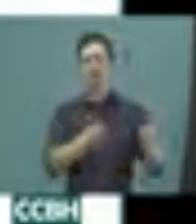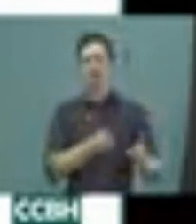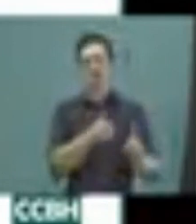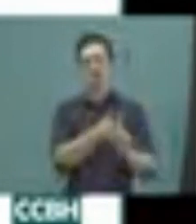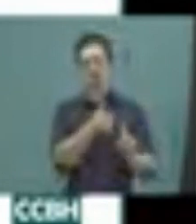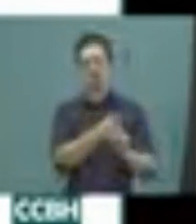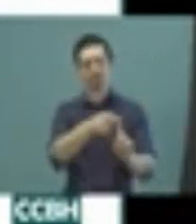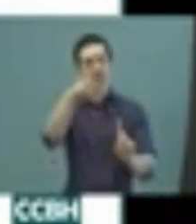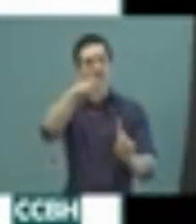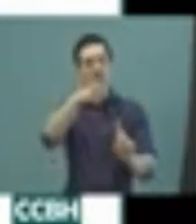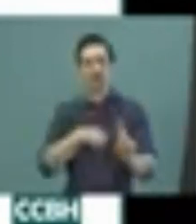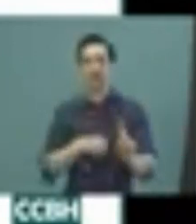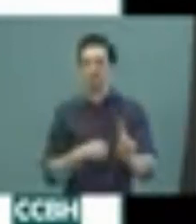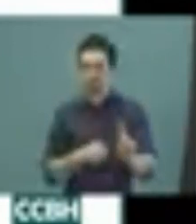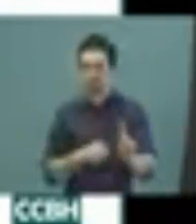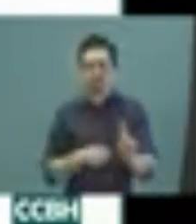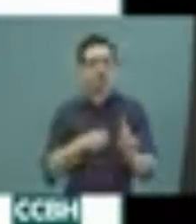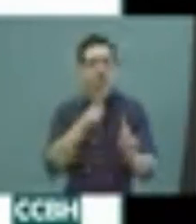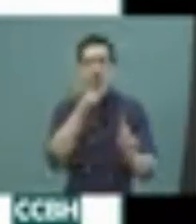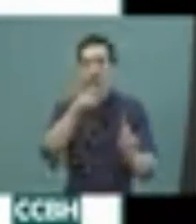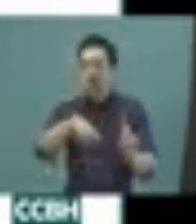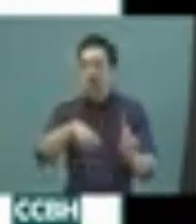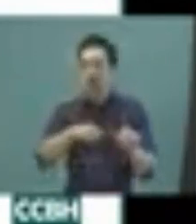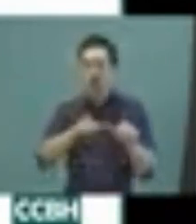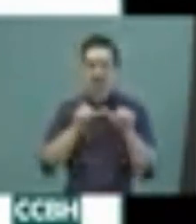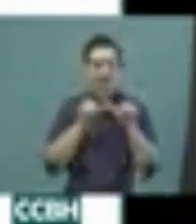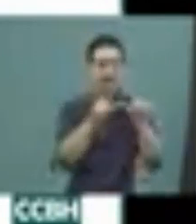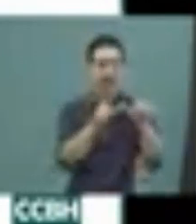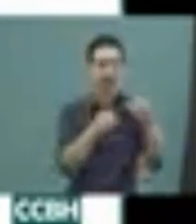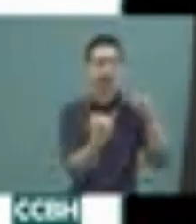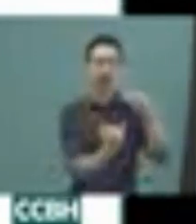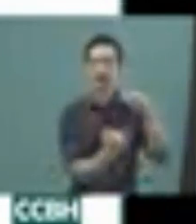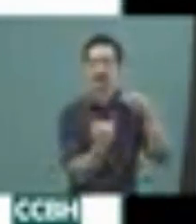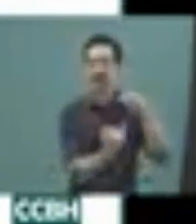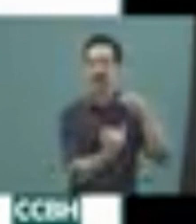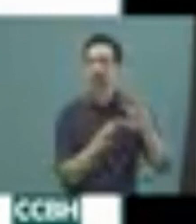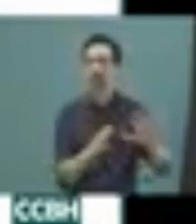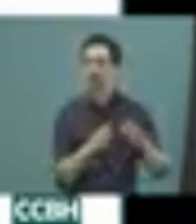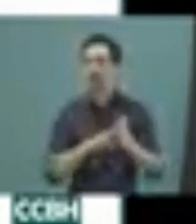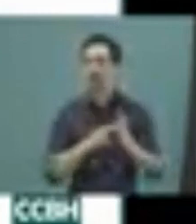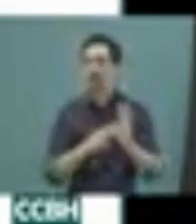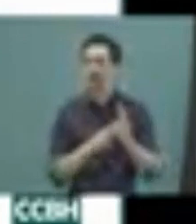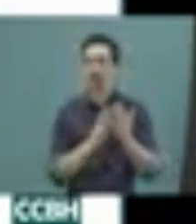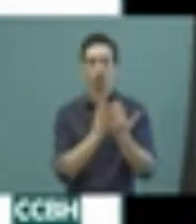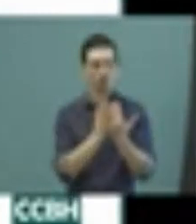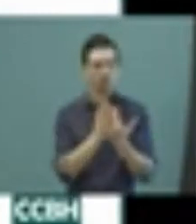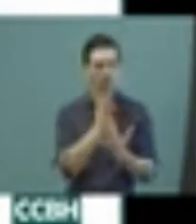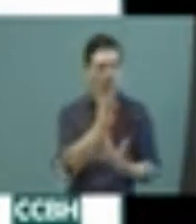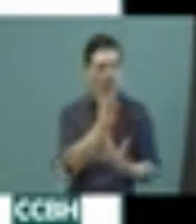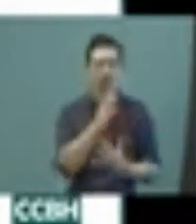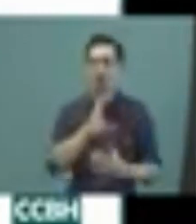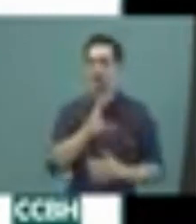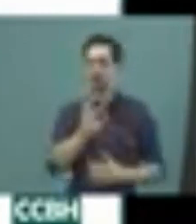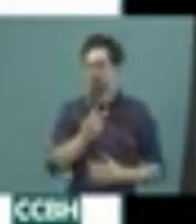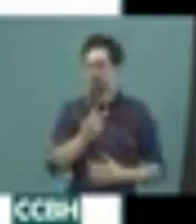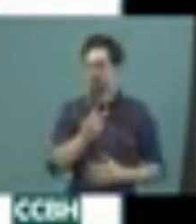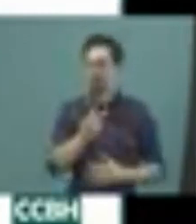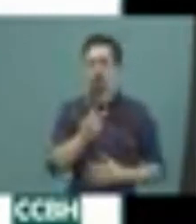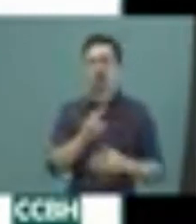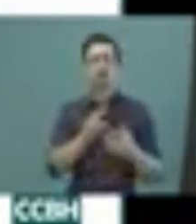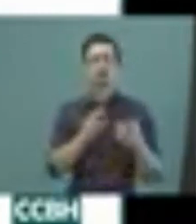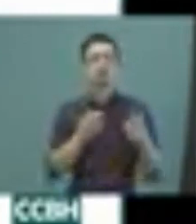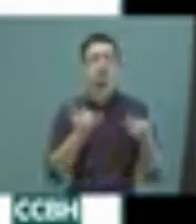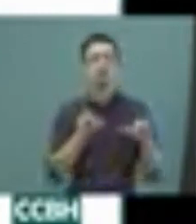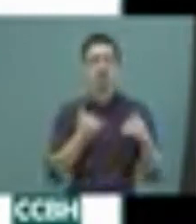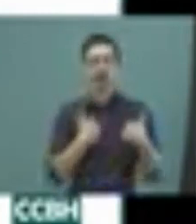to discontinue isolation, meaning that they have made it through the COVID-19 infection, although we still